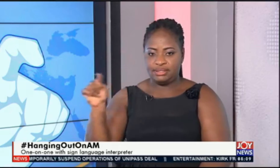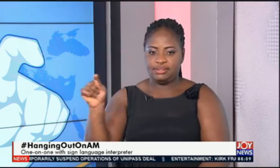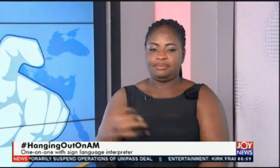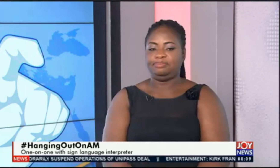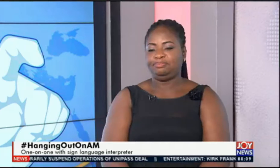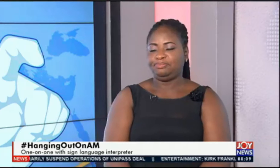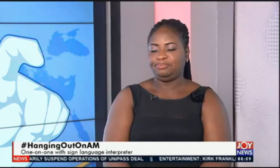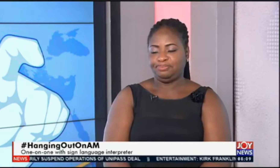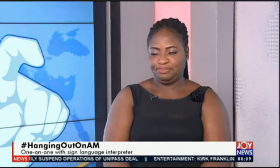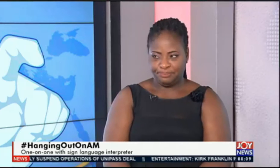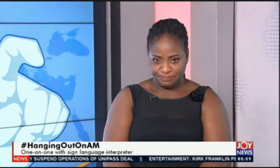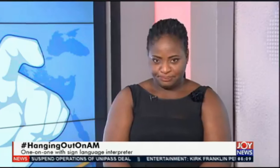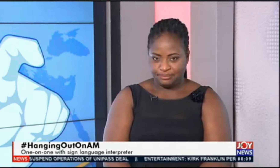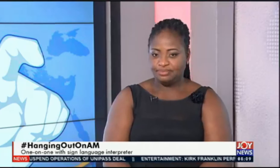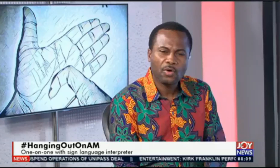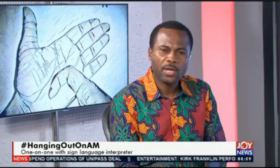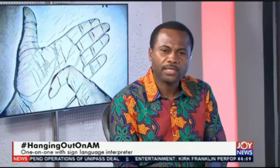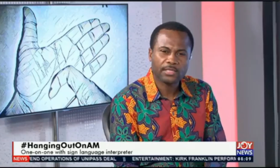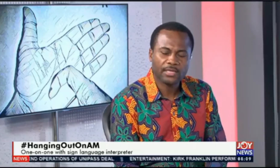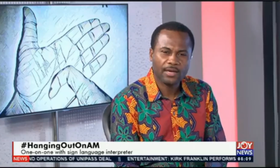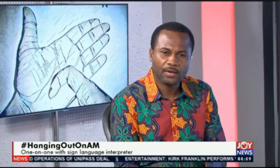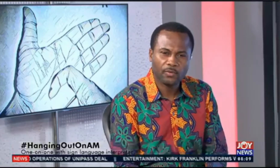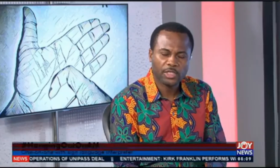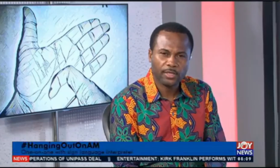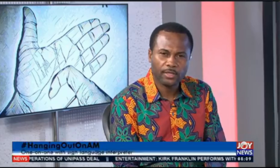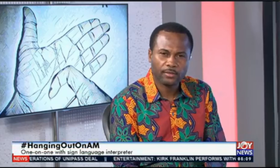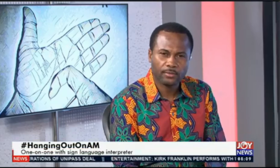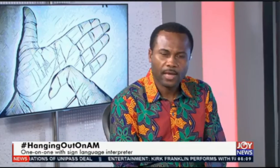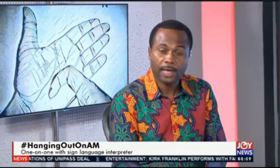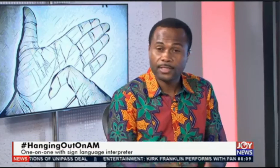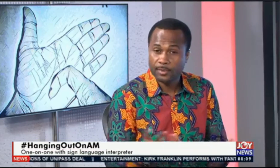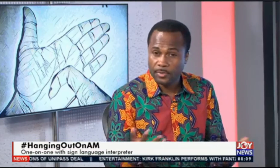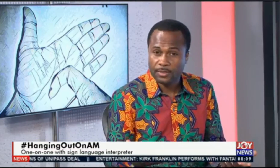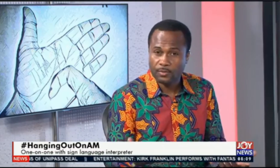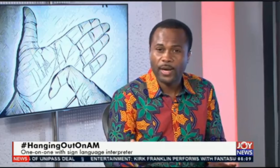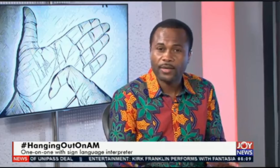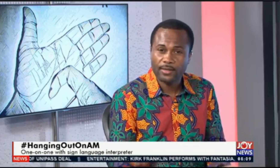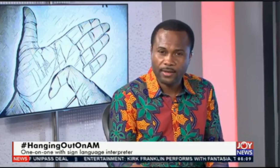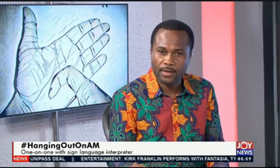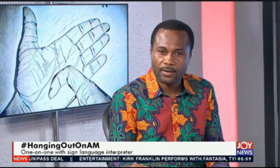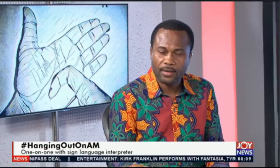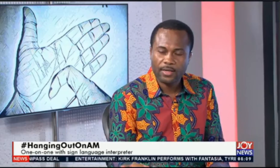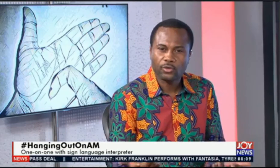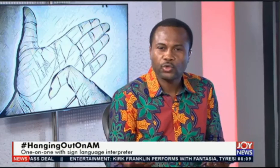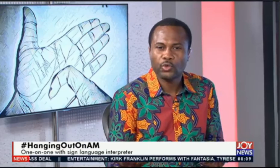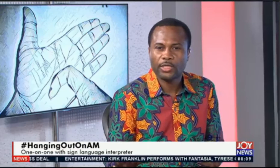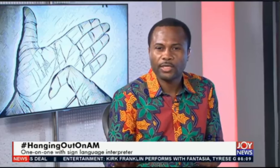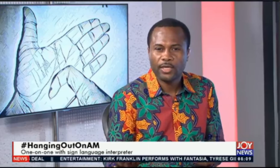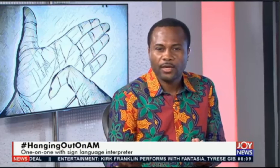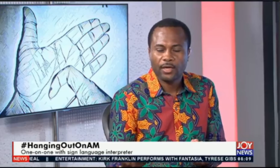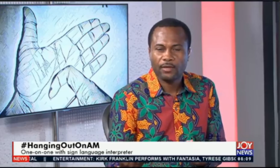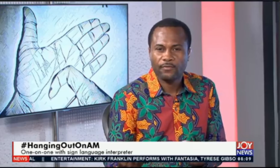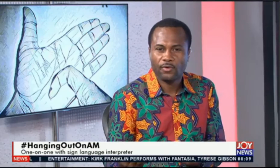Z. I see. How has sign language been accepted widely in Ghana? Not